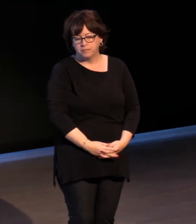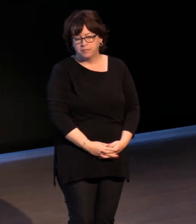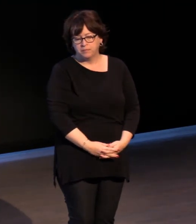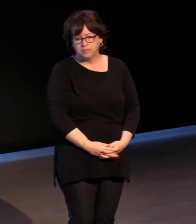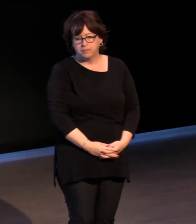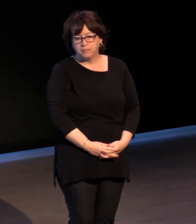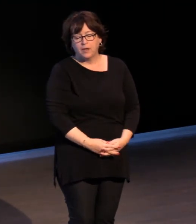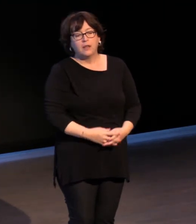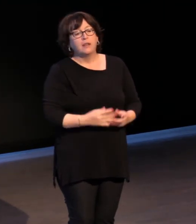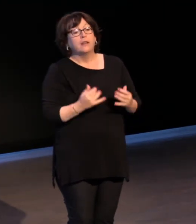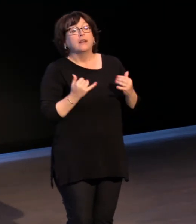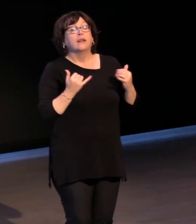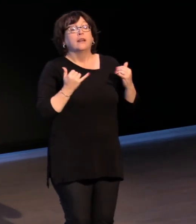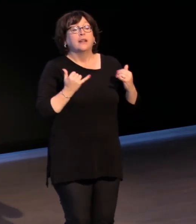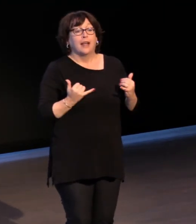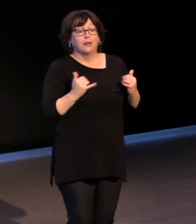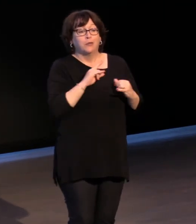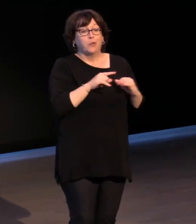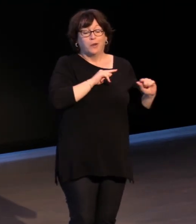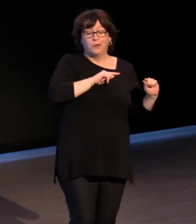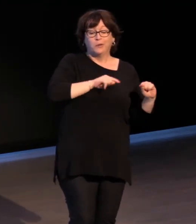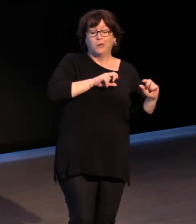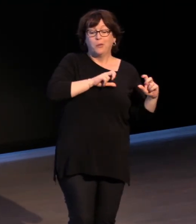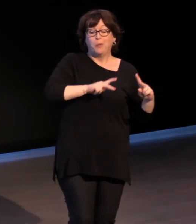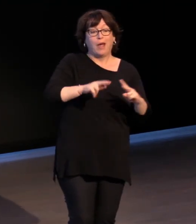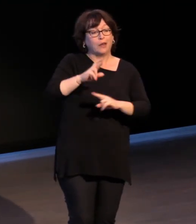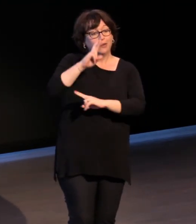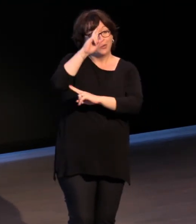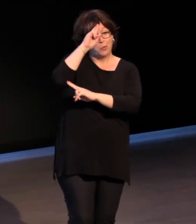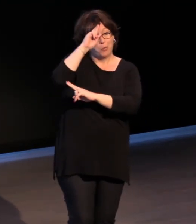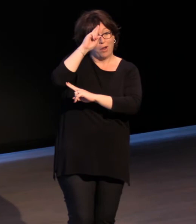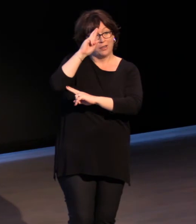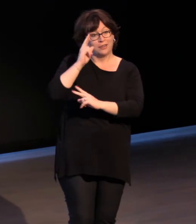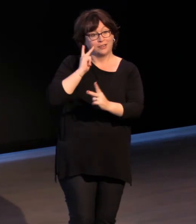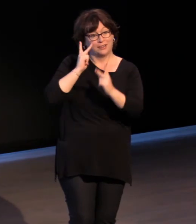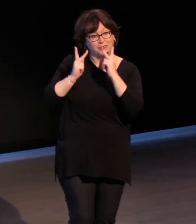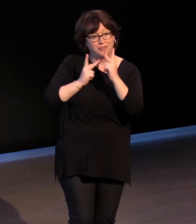Now I go back in my village, where my mom still lives.